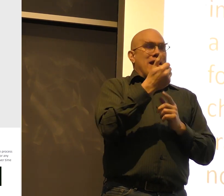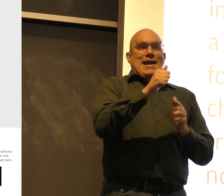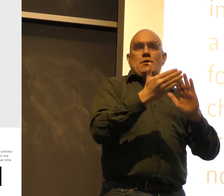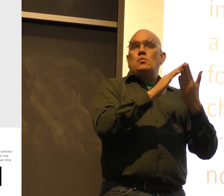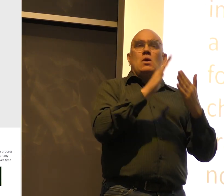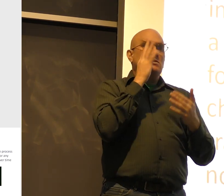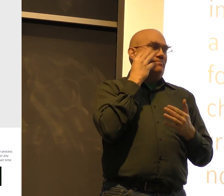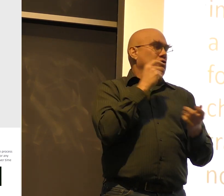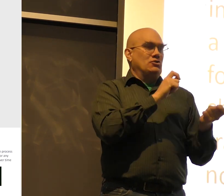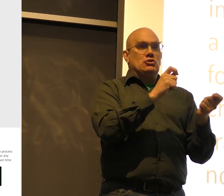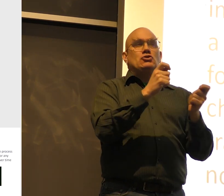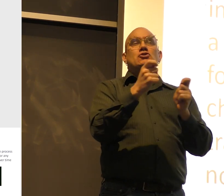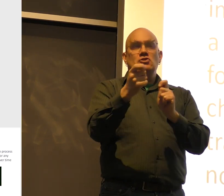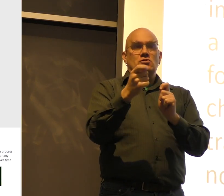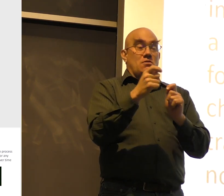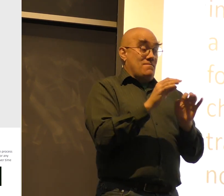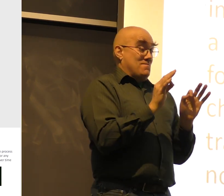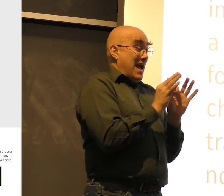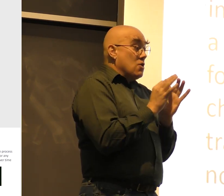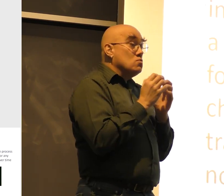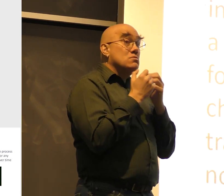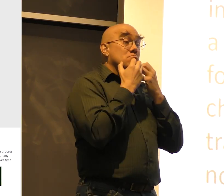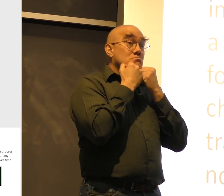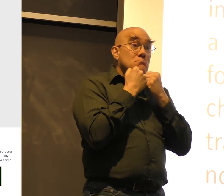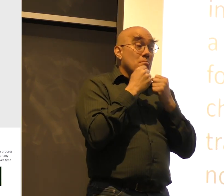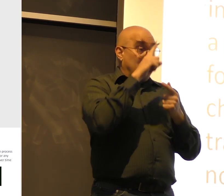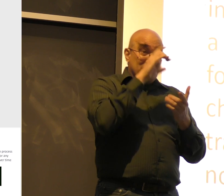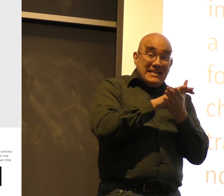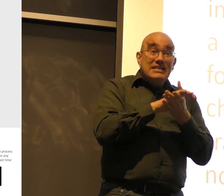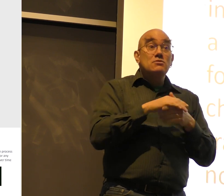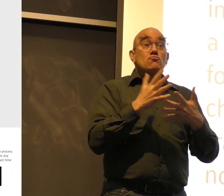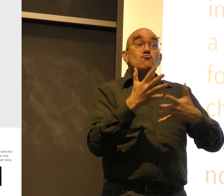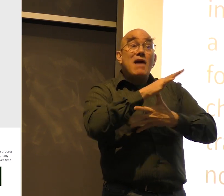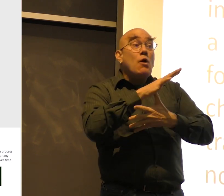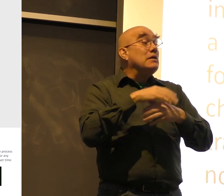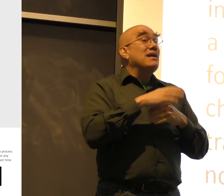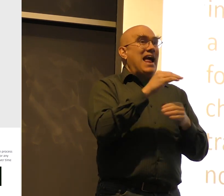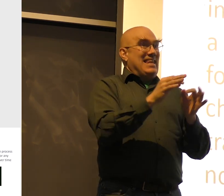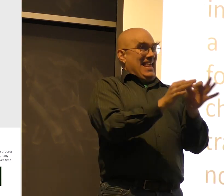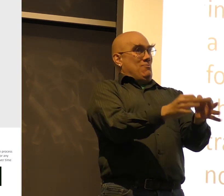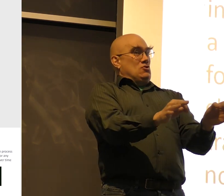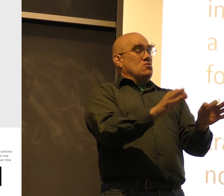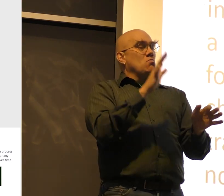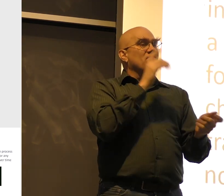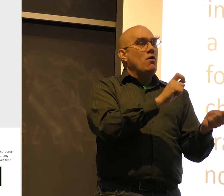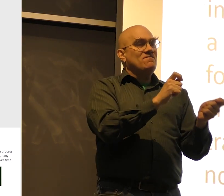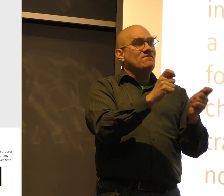Any culture, any community experiences change over time. Values, beliefs, priorities, and language